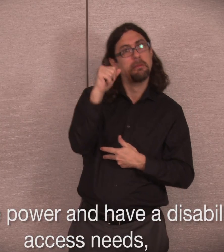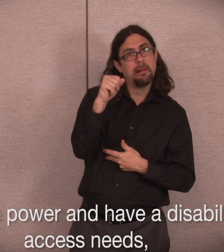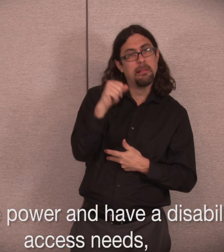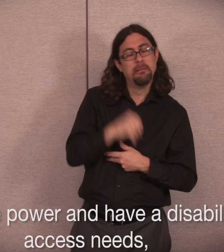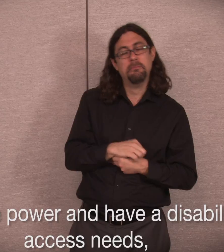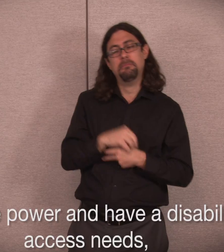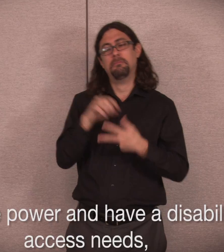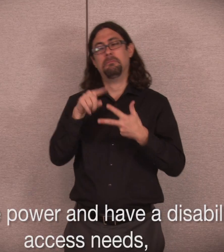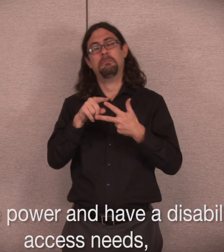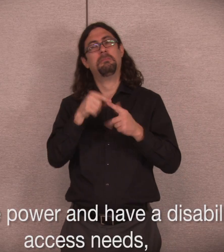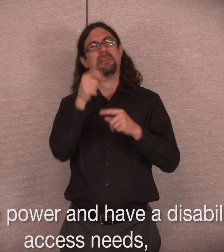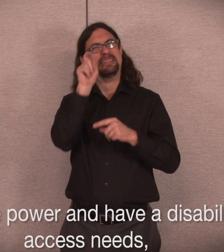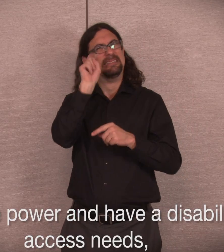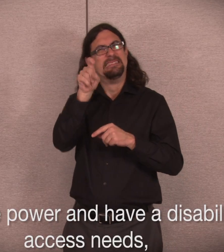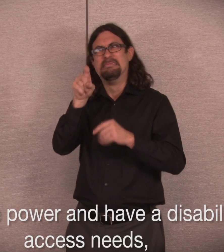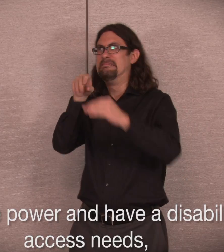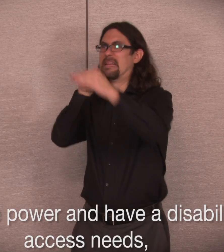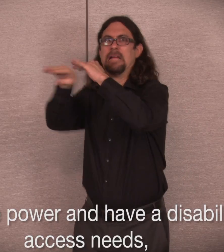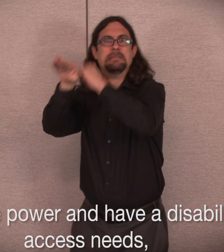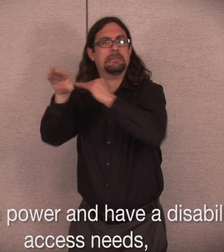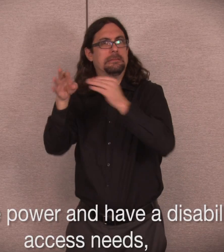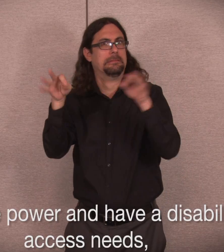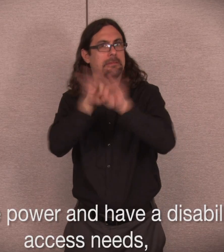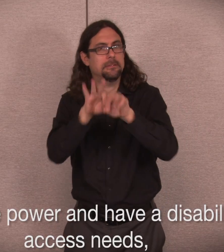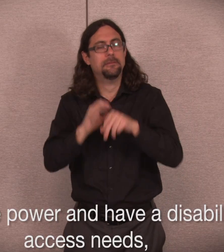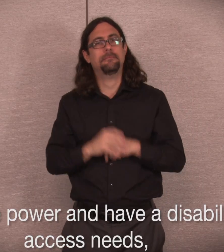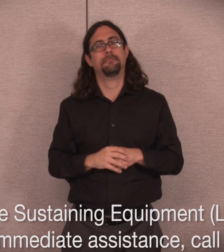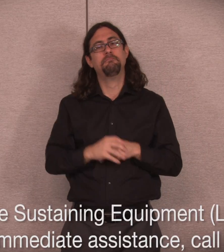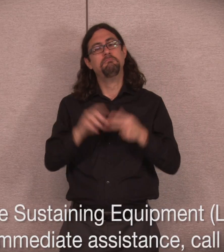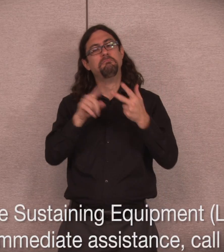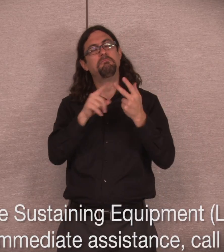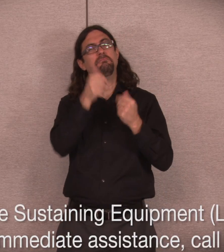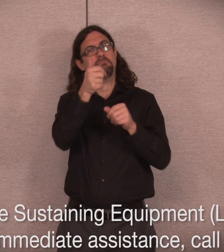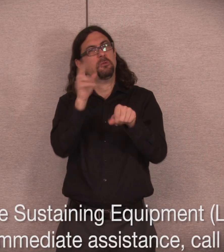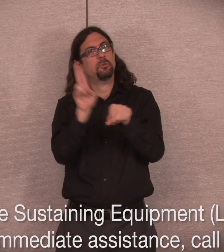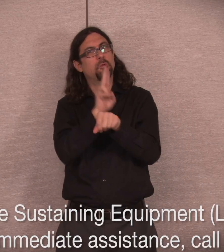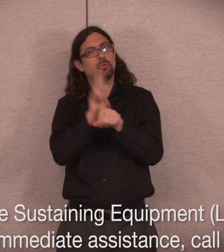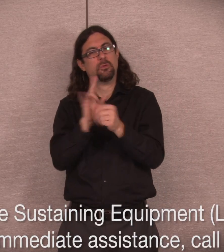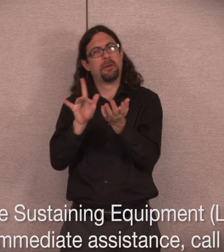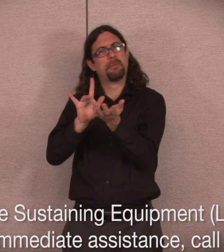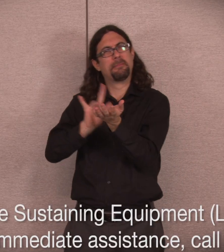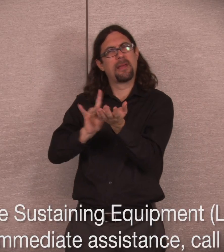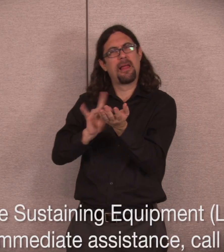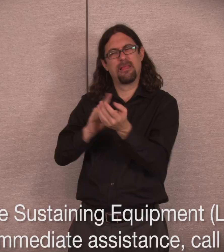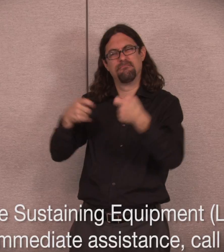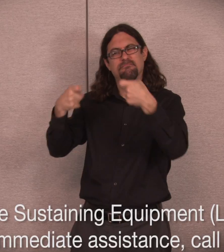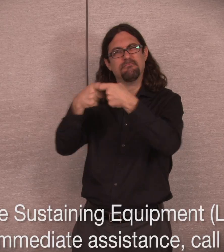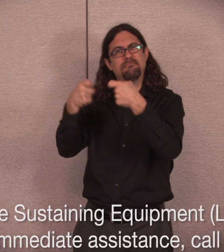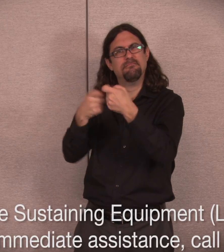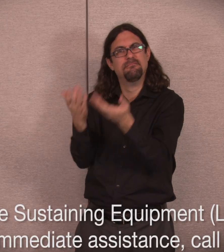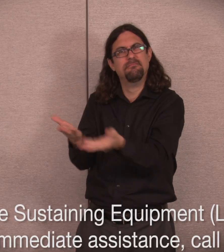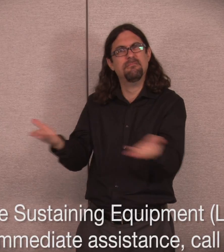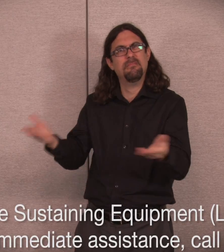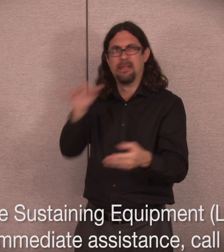If you lose power and have a disability or access needs, or use life-sustaining equipment and need immediate